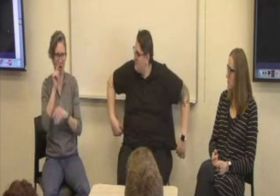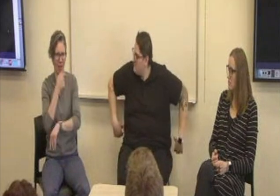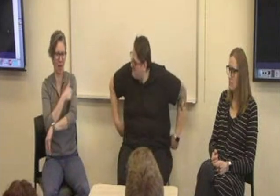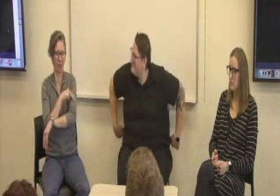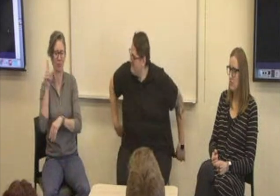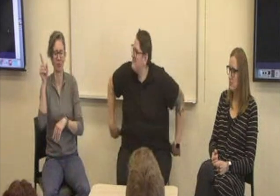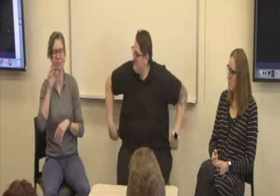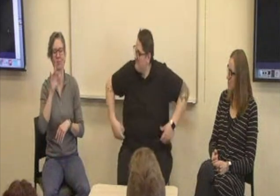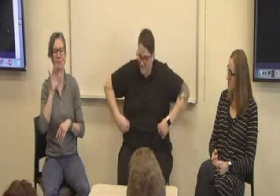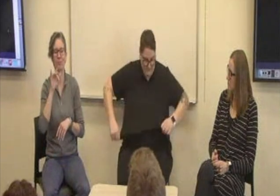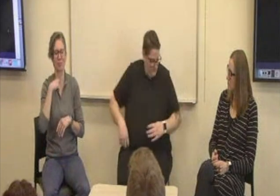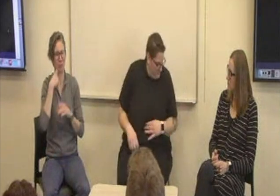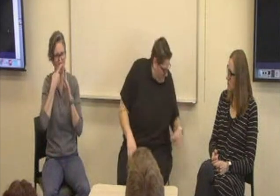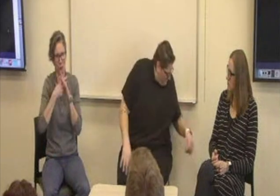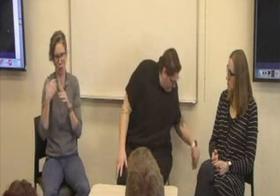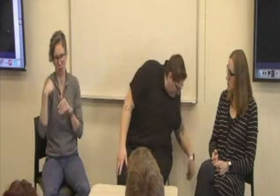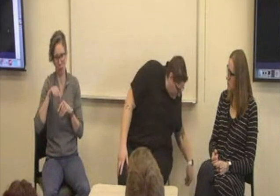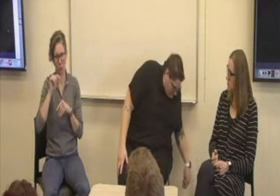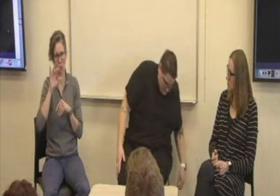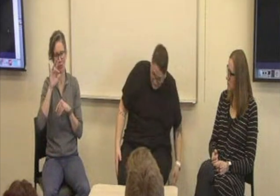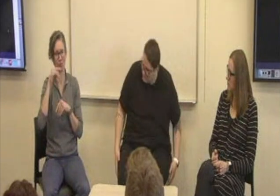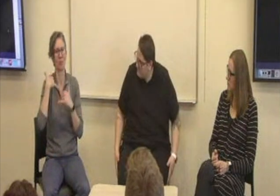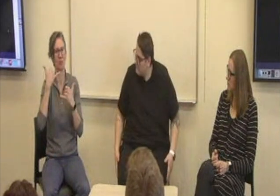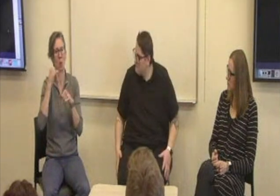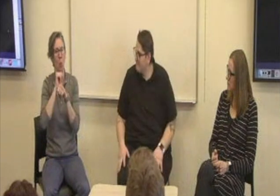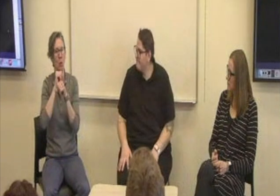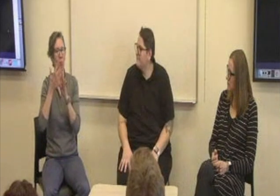And then I want to add, with my role at the hospital,